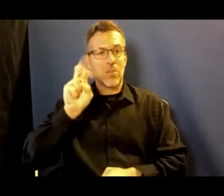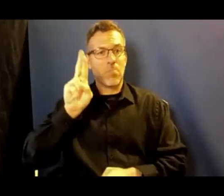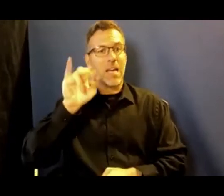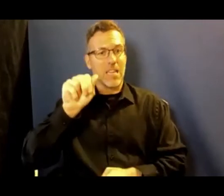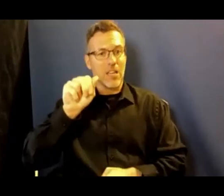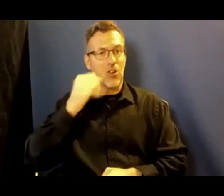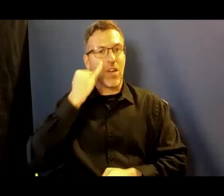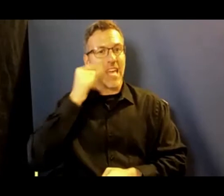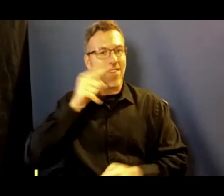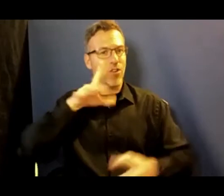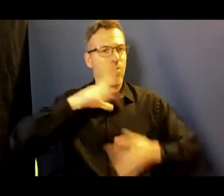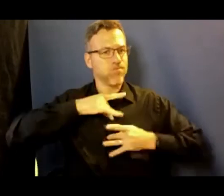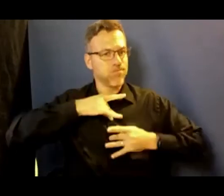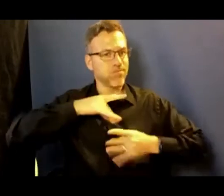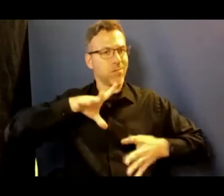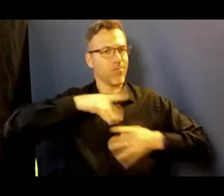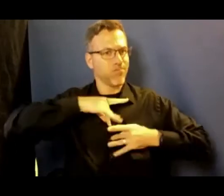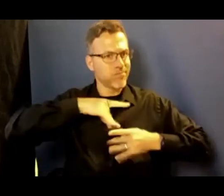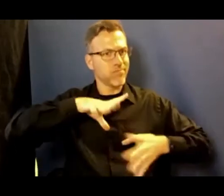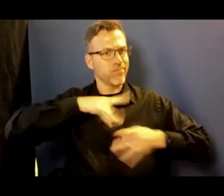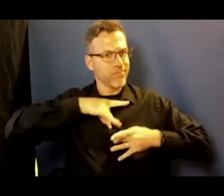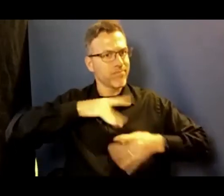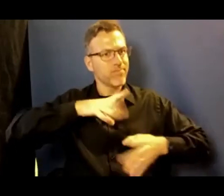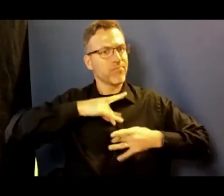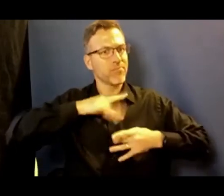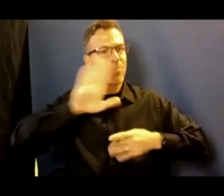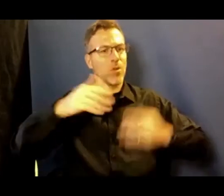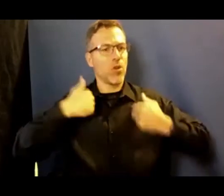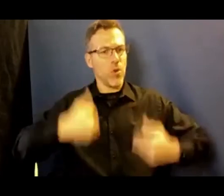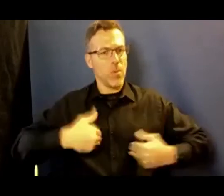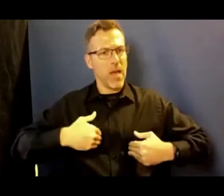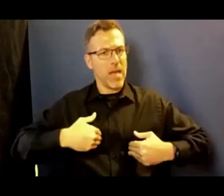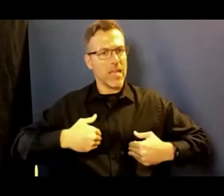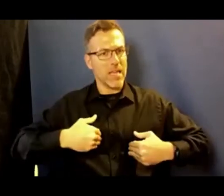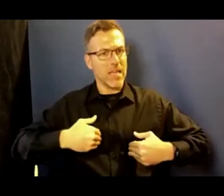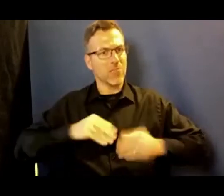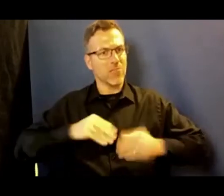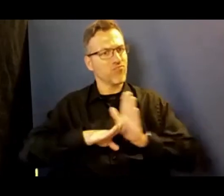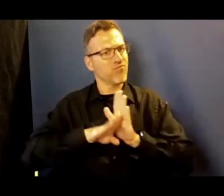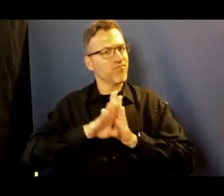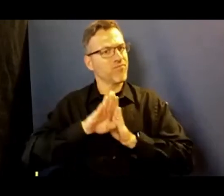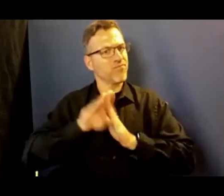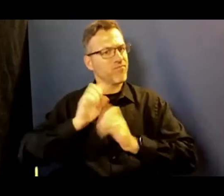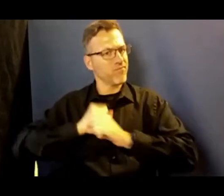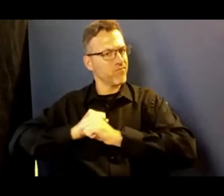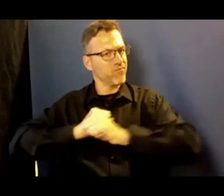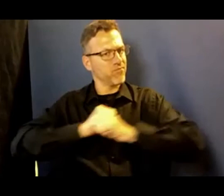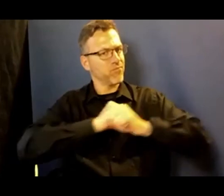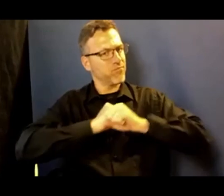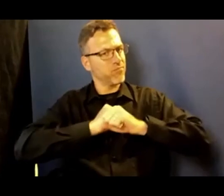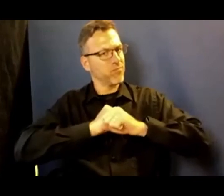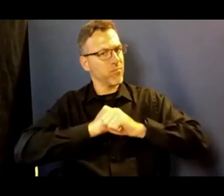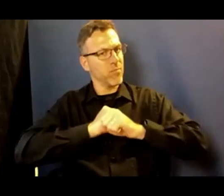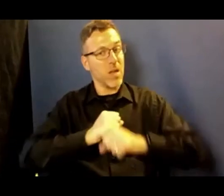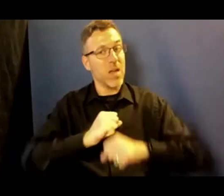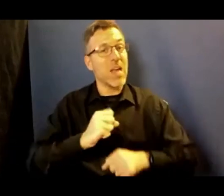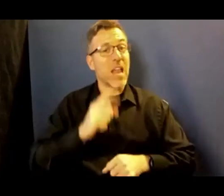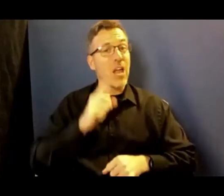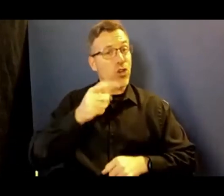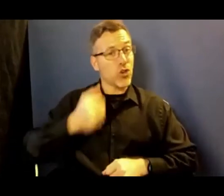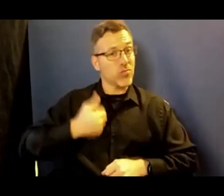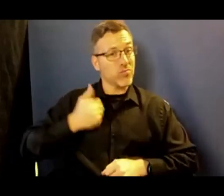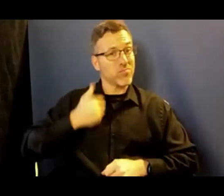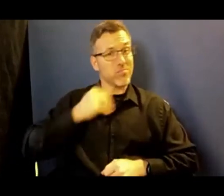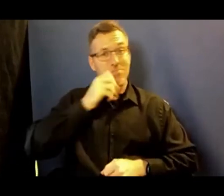and better immune responses. So that's why when you're a little kid, we don't just give you one shot for measles, we give you